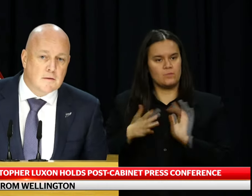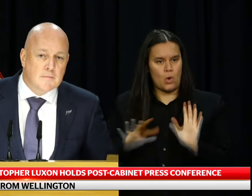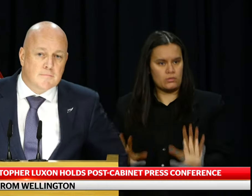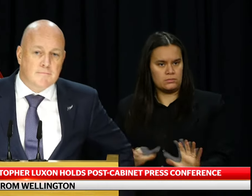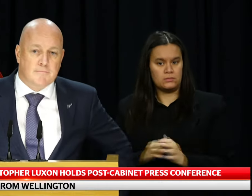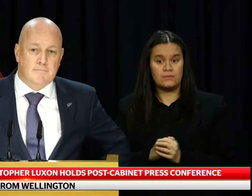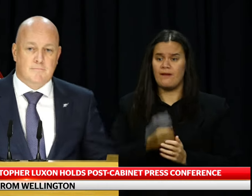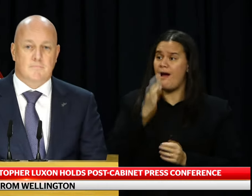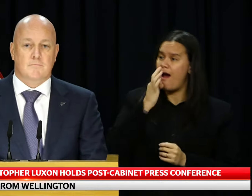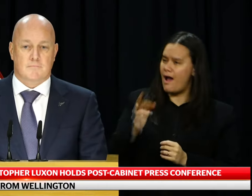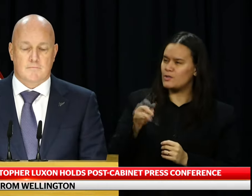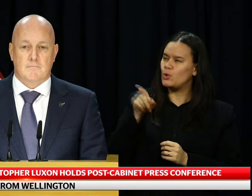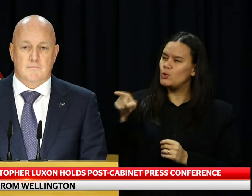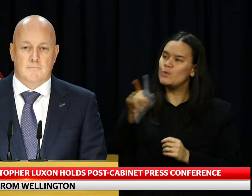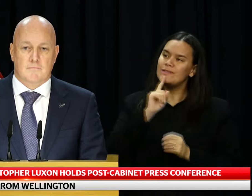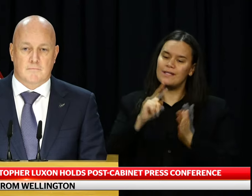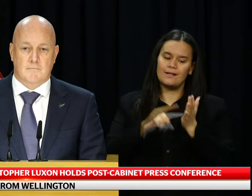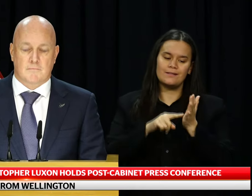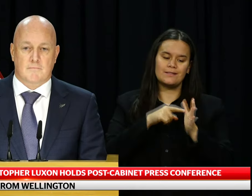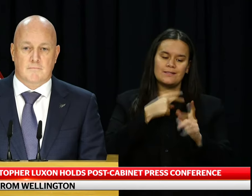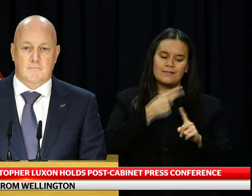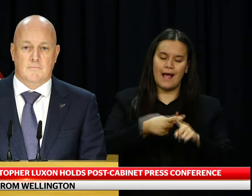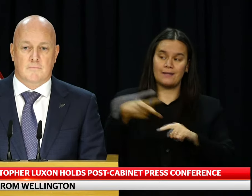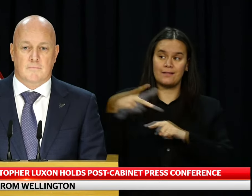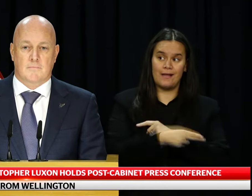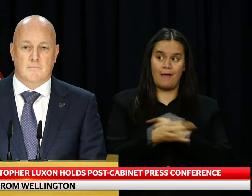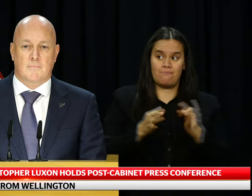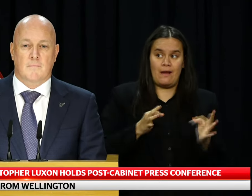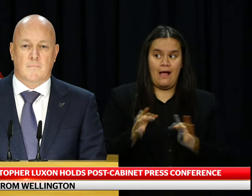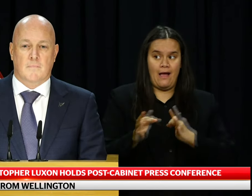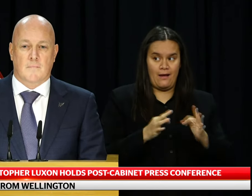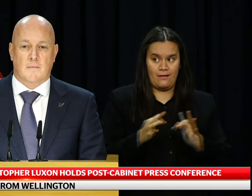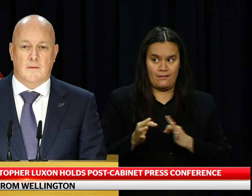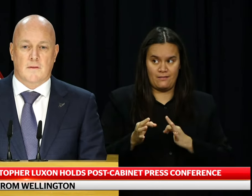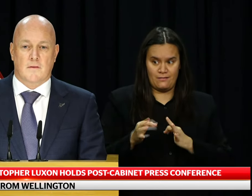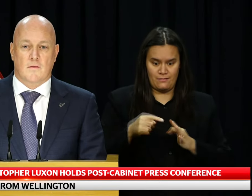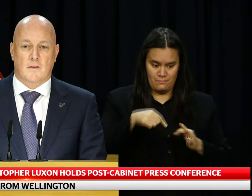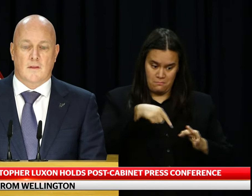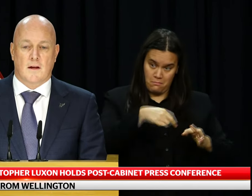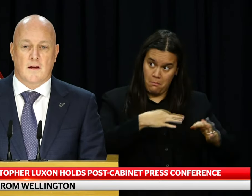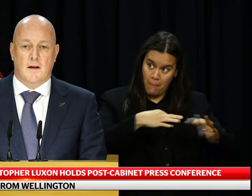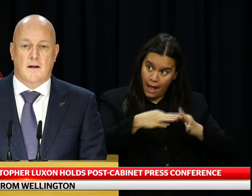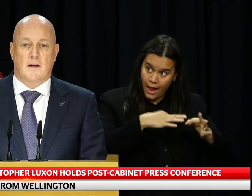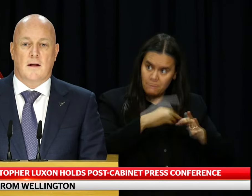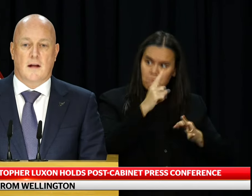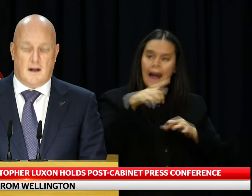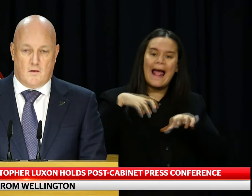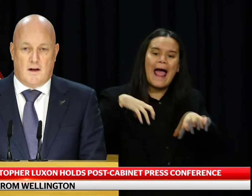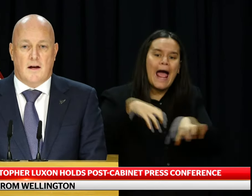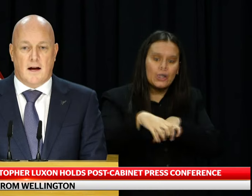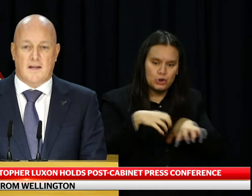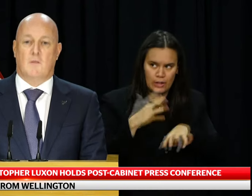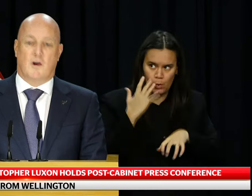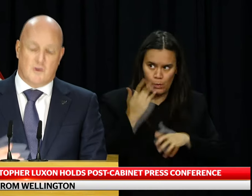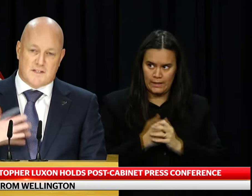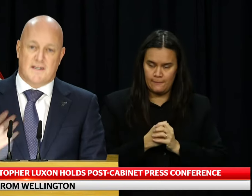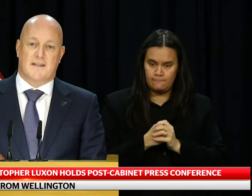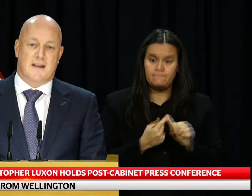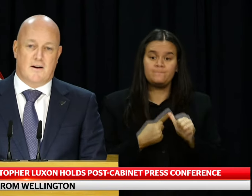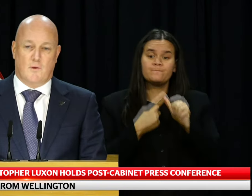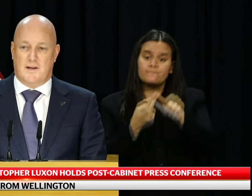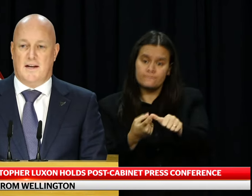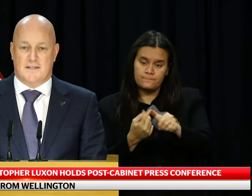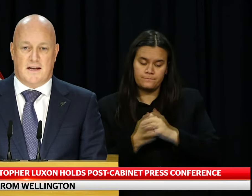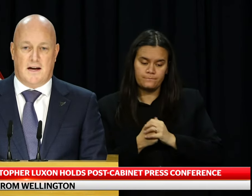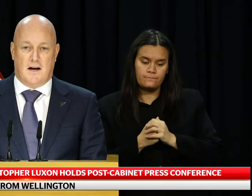relief plan when it comes out to the budget. So are they just going to see a plan, or when is this actually going to come into fruition? What you'll see